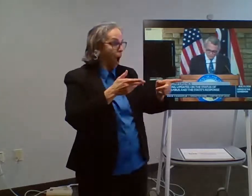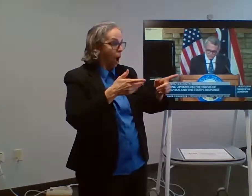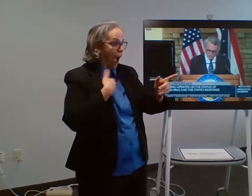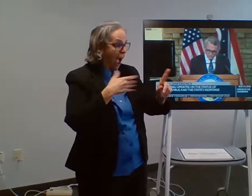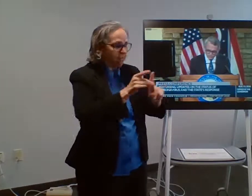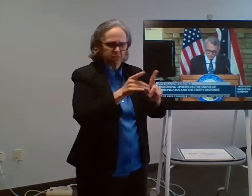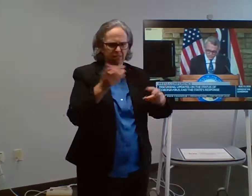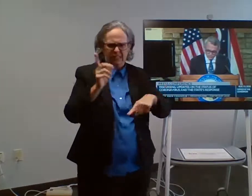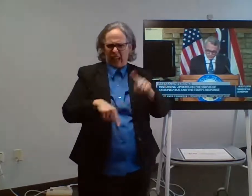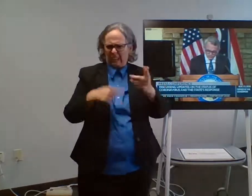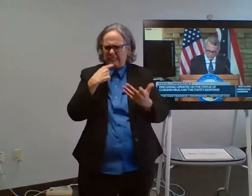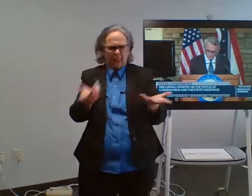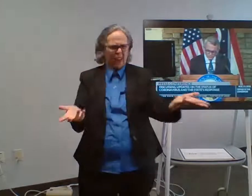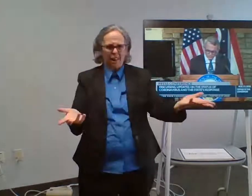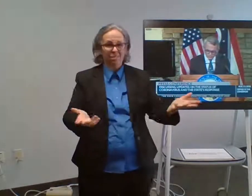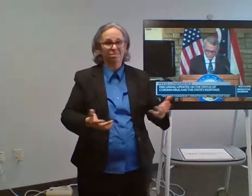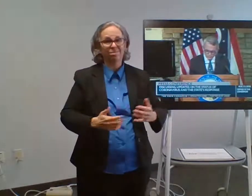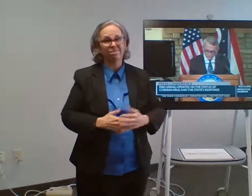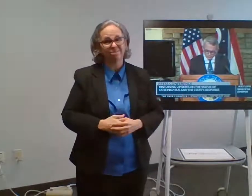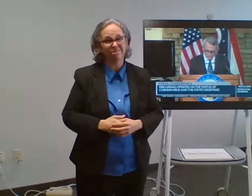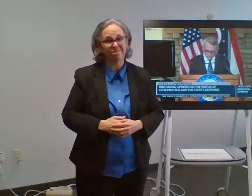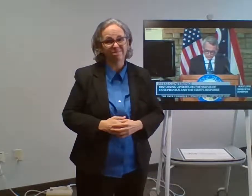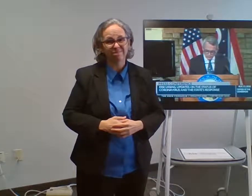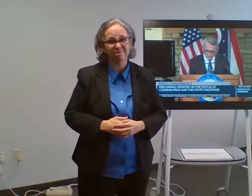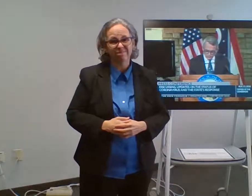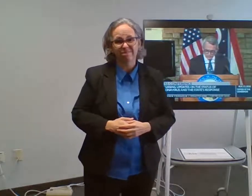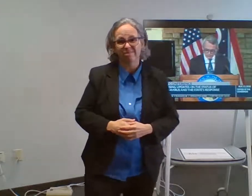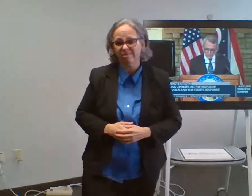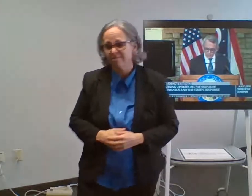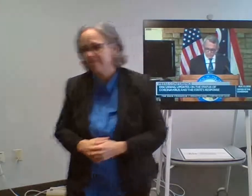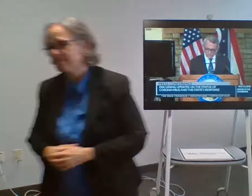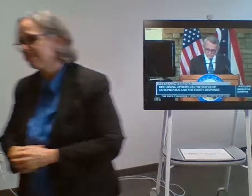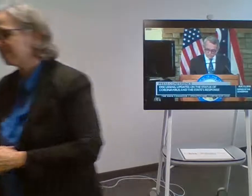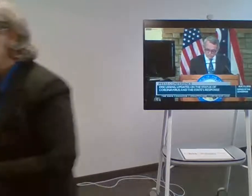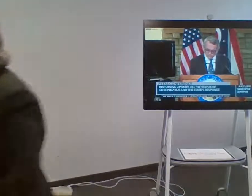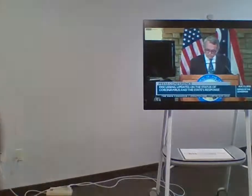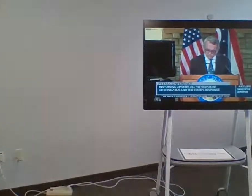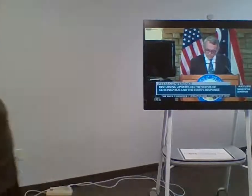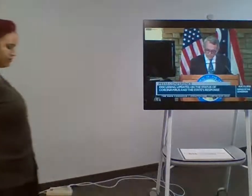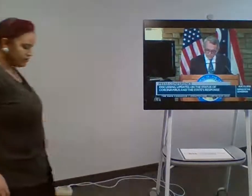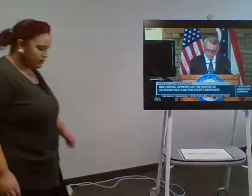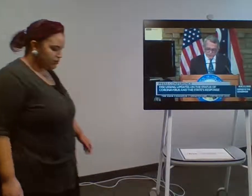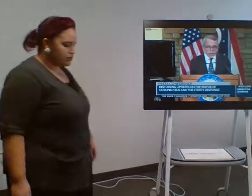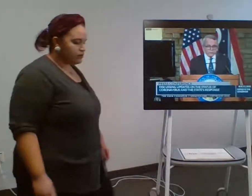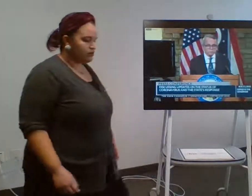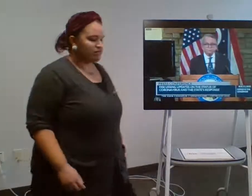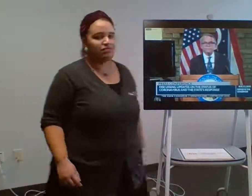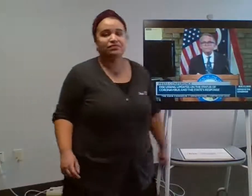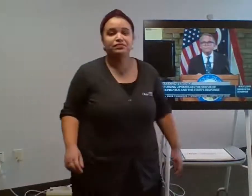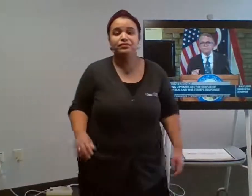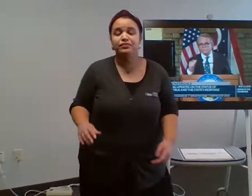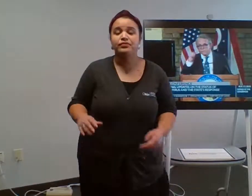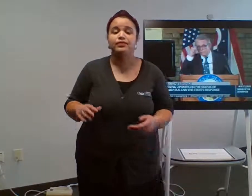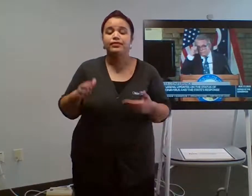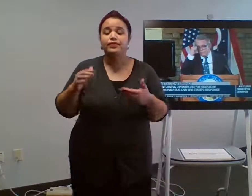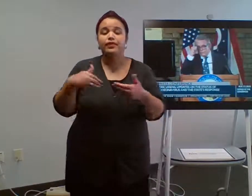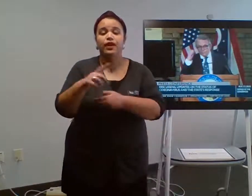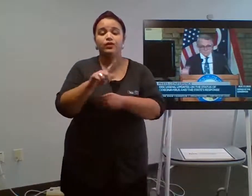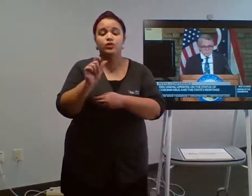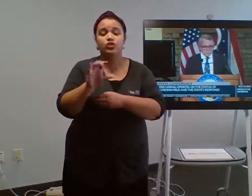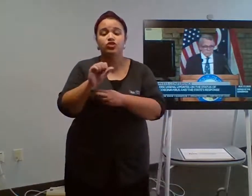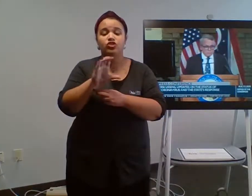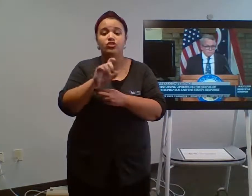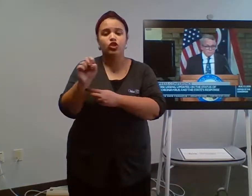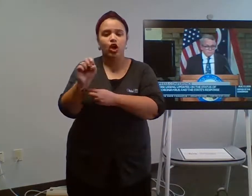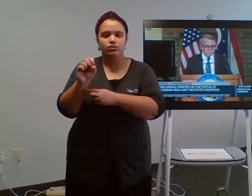Governor, your next question is from Scott Hallis at the Xenia Daily Gazette. Hey, Governor, how you doing? Thanks for taking my question.